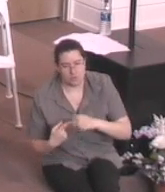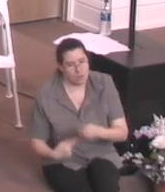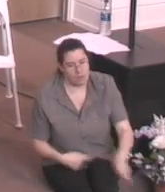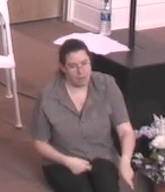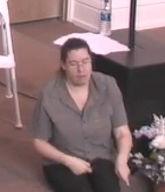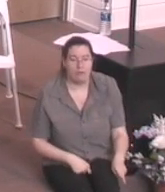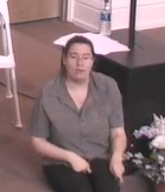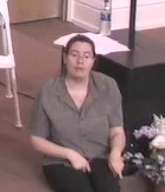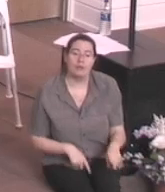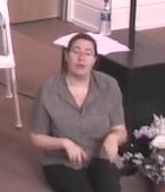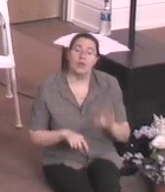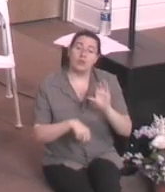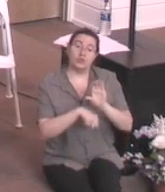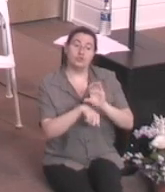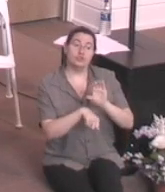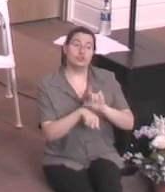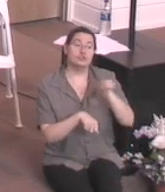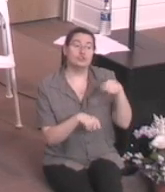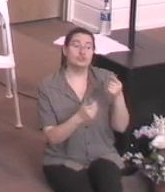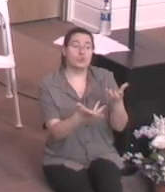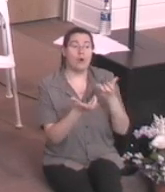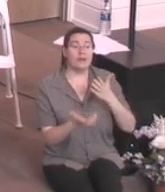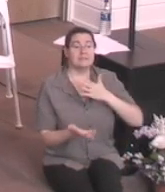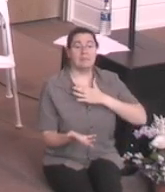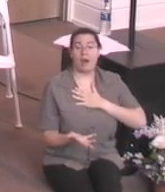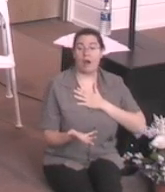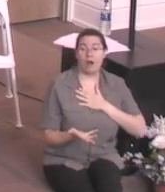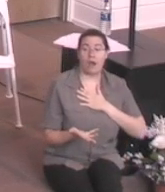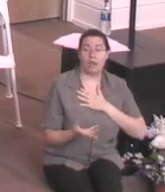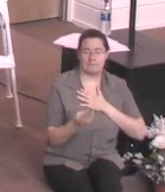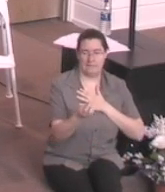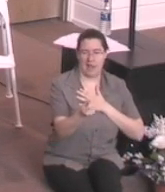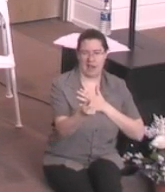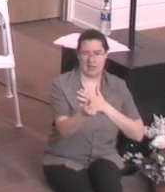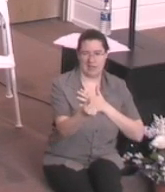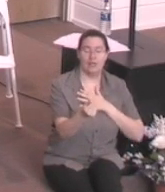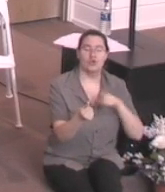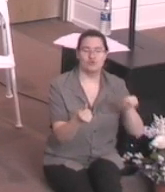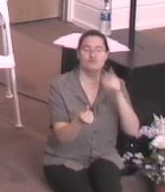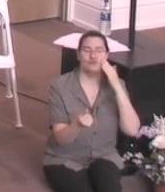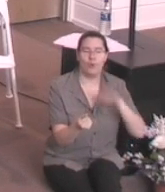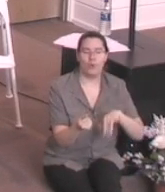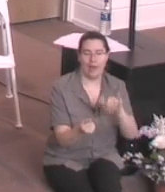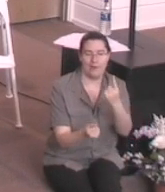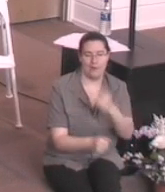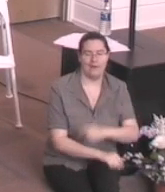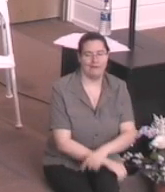church just wants my money. See, you know that one.